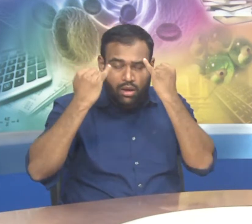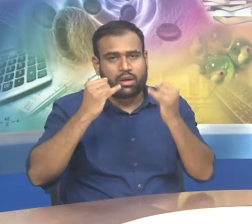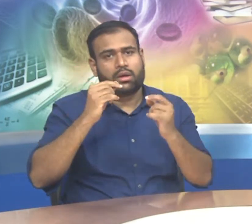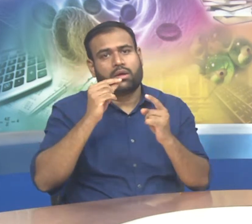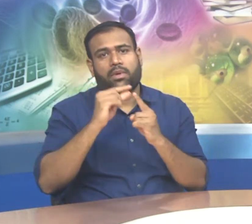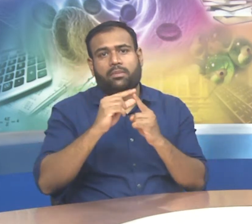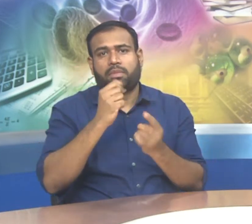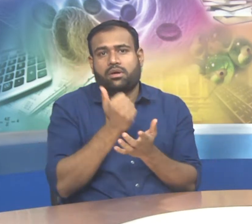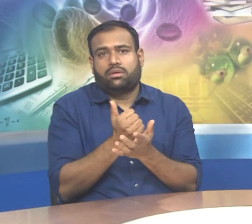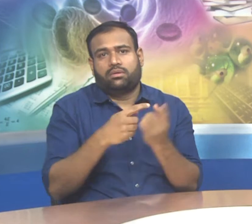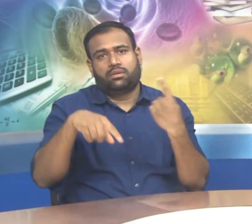bank.